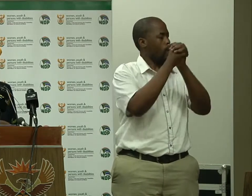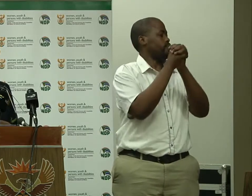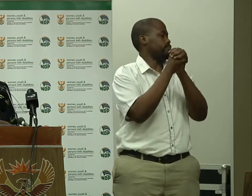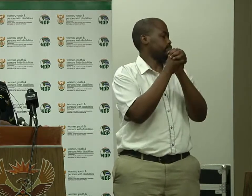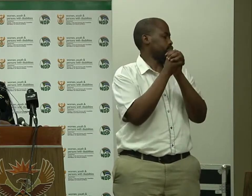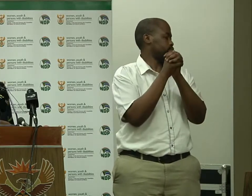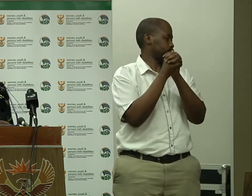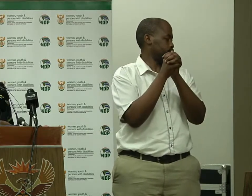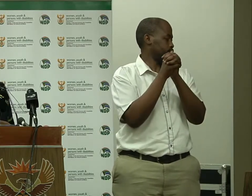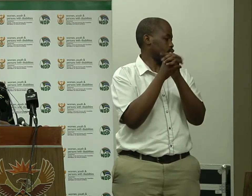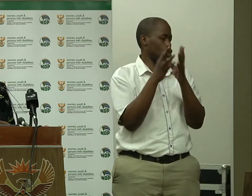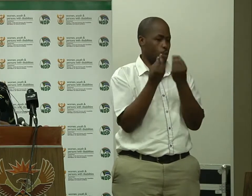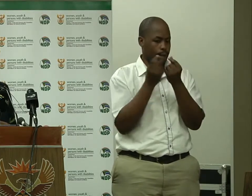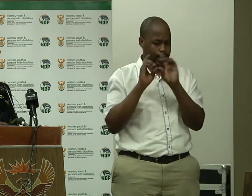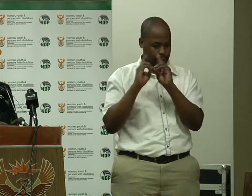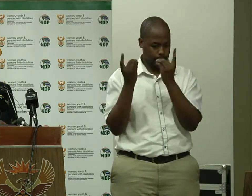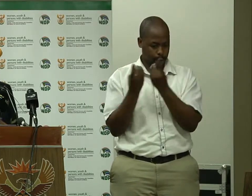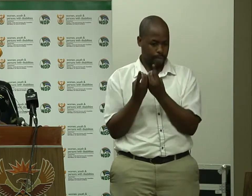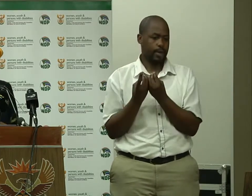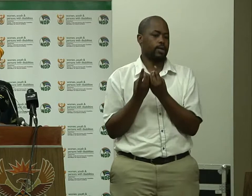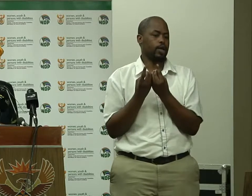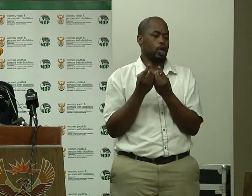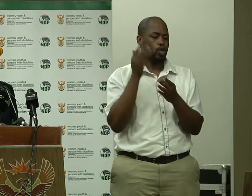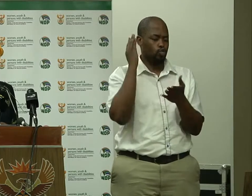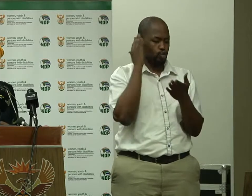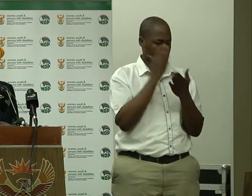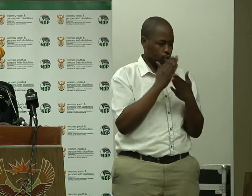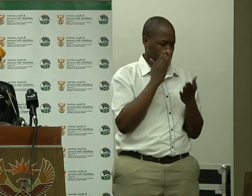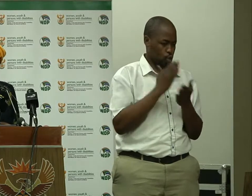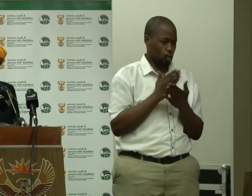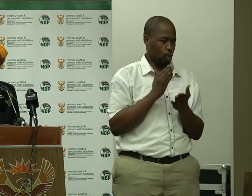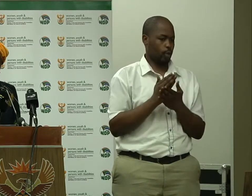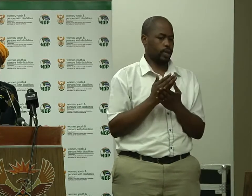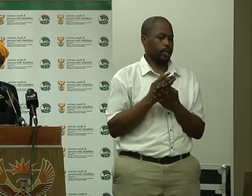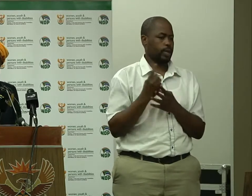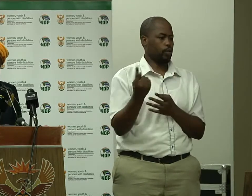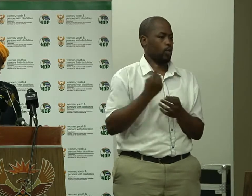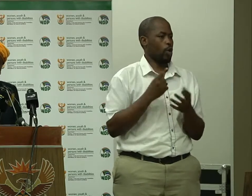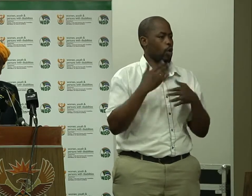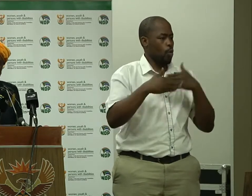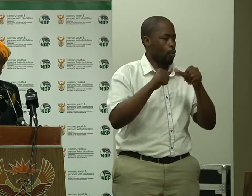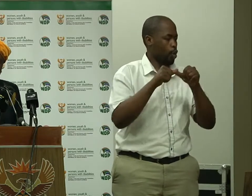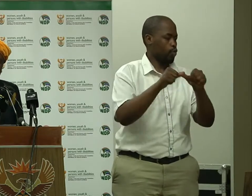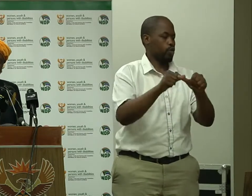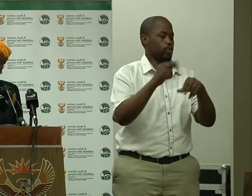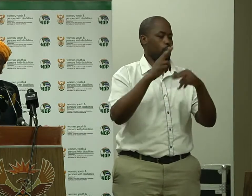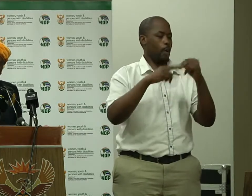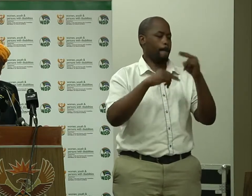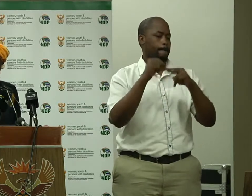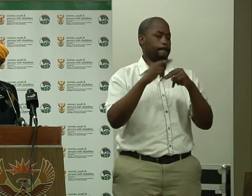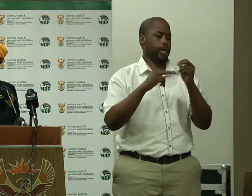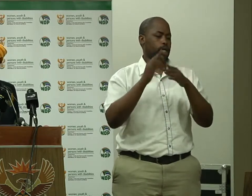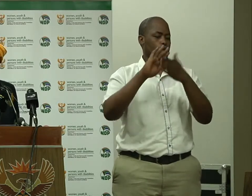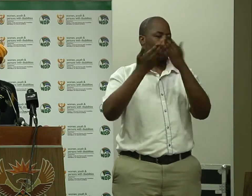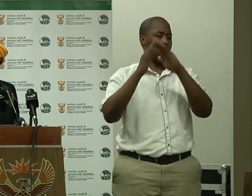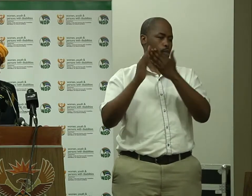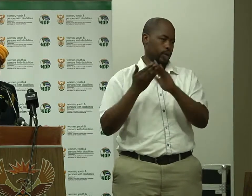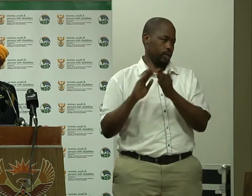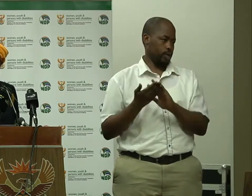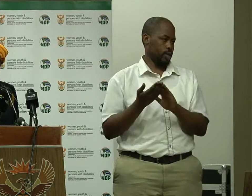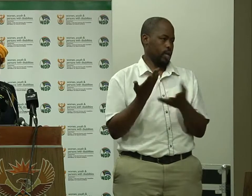the department to ensure that together we continue to build